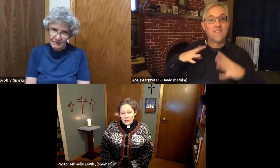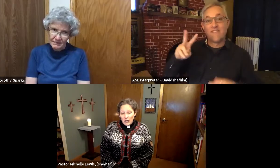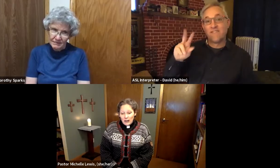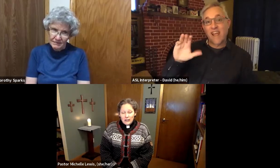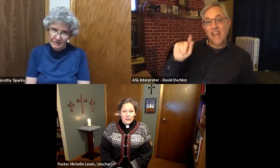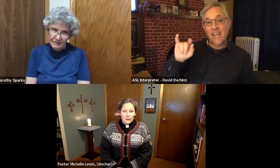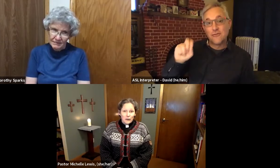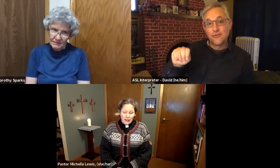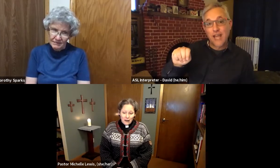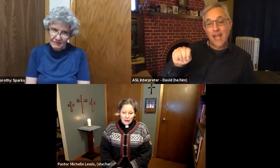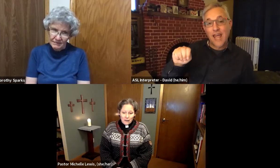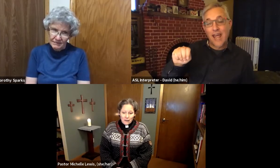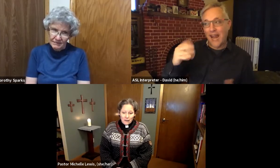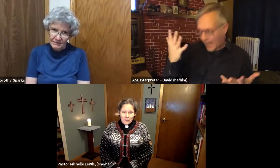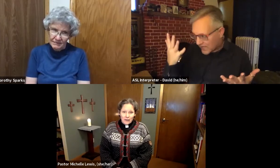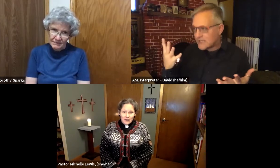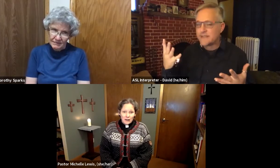that you can't do right now.